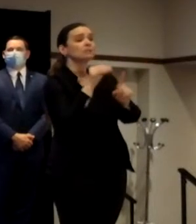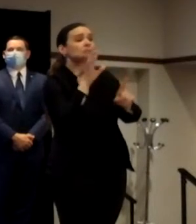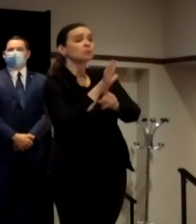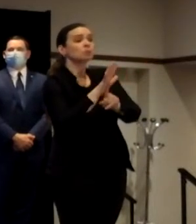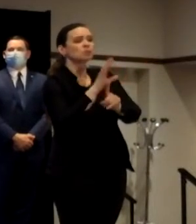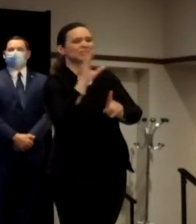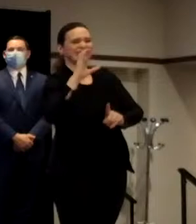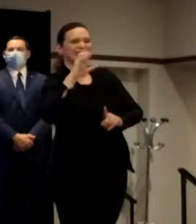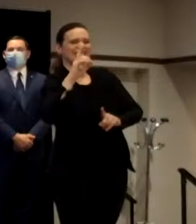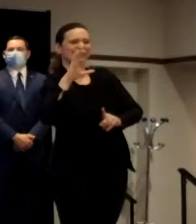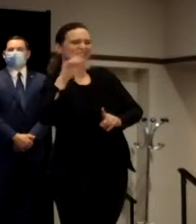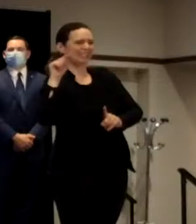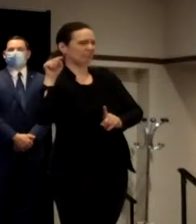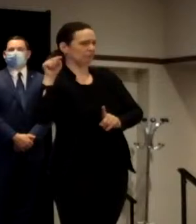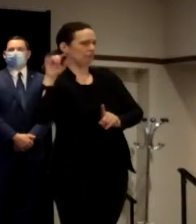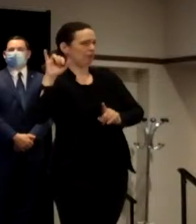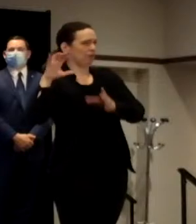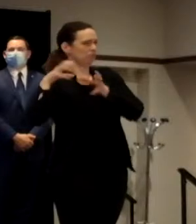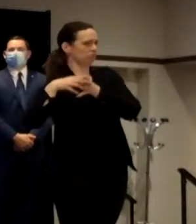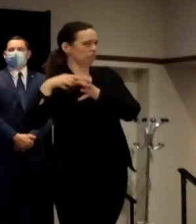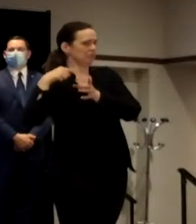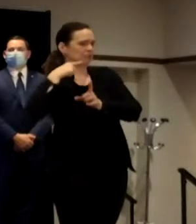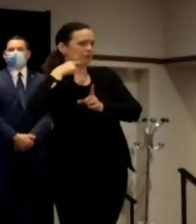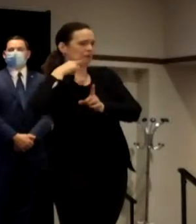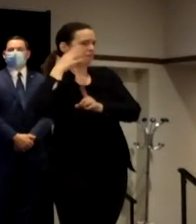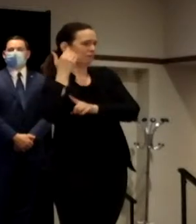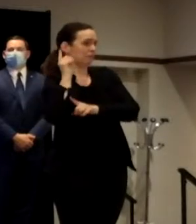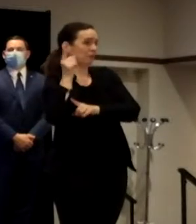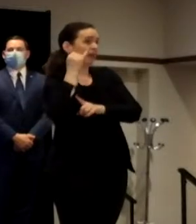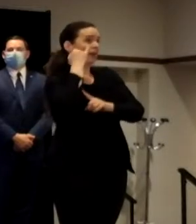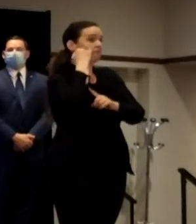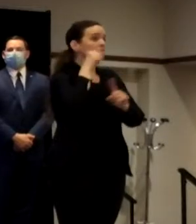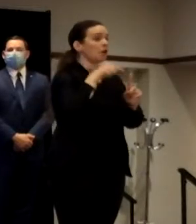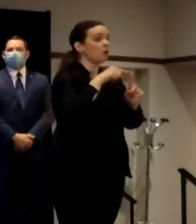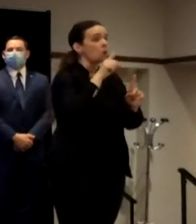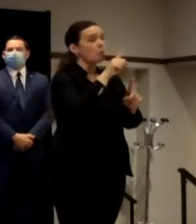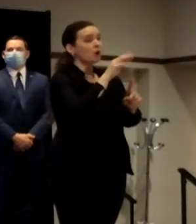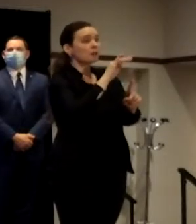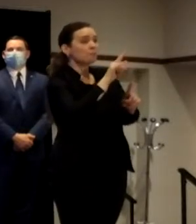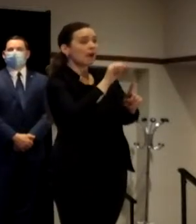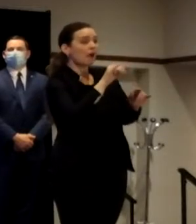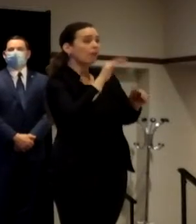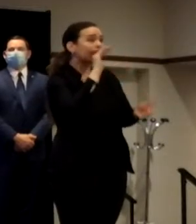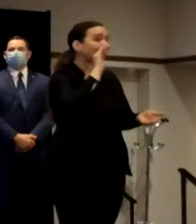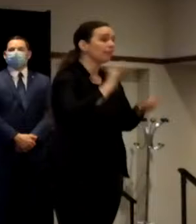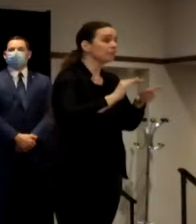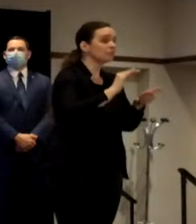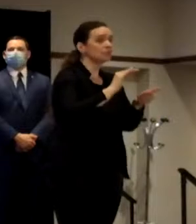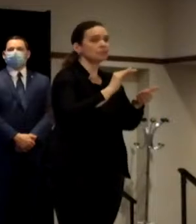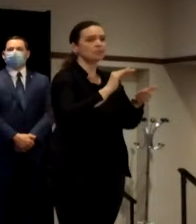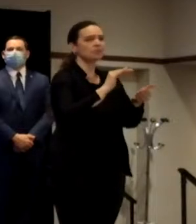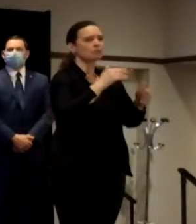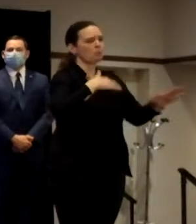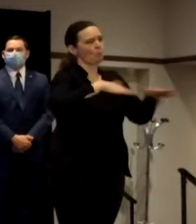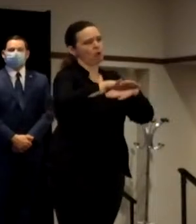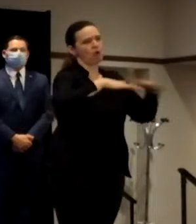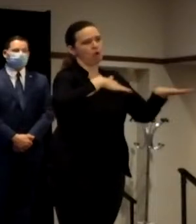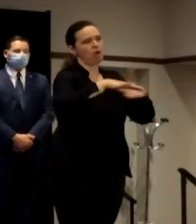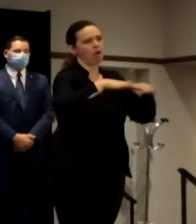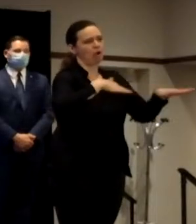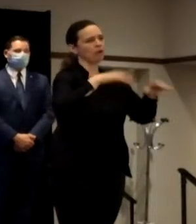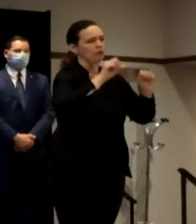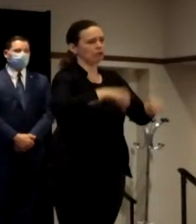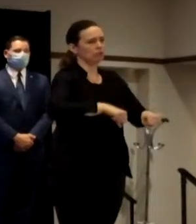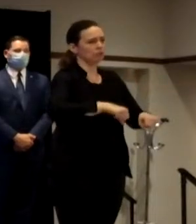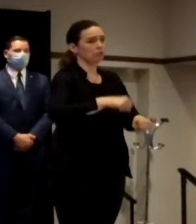know, that within 1 mile you have to walk, I think, but before that 2 miles, it takes few minutes to come. So you stop there and the kids gets